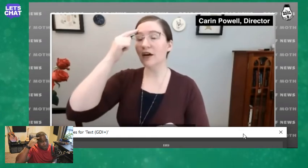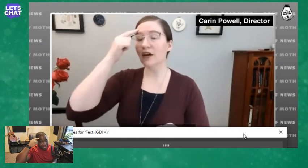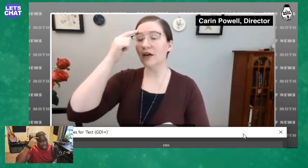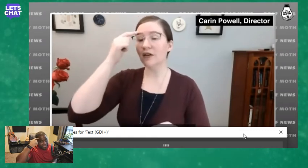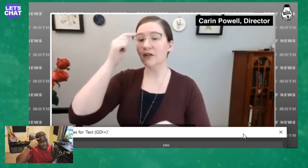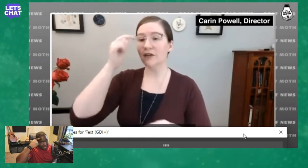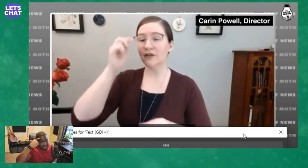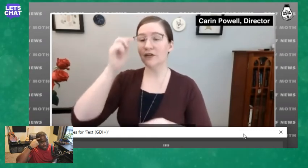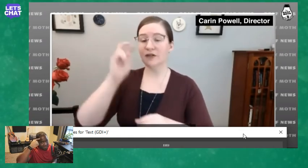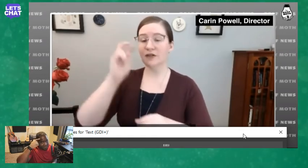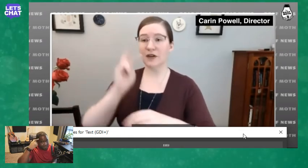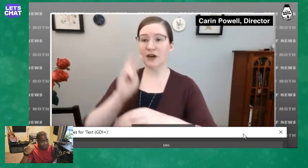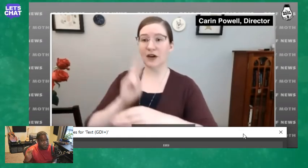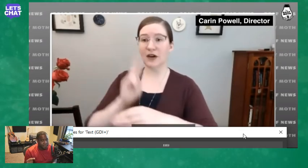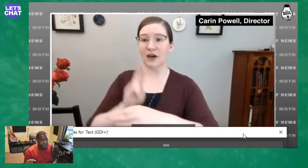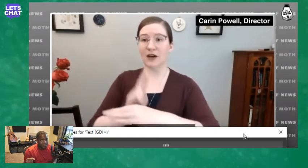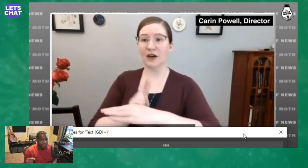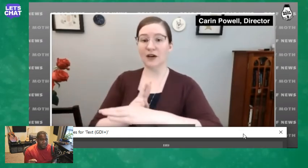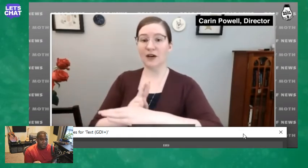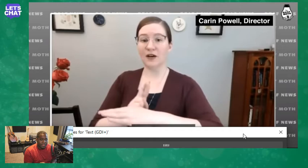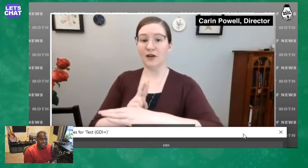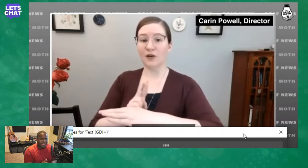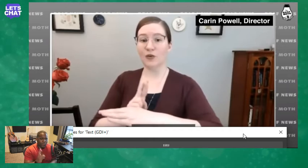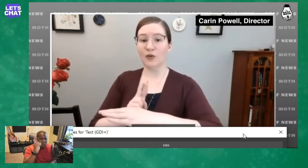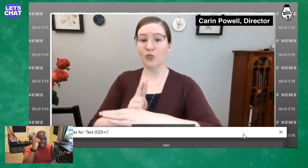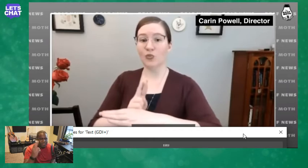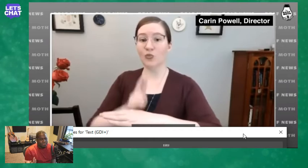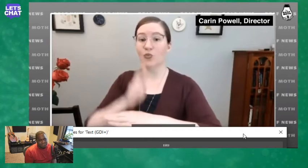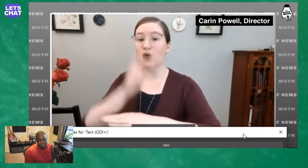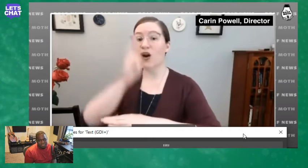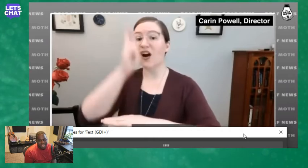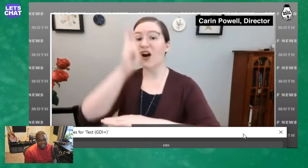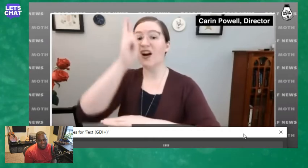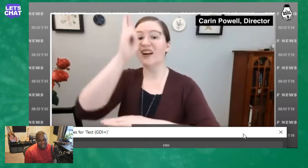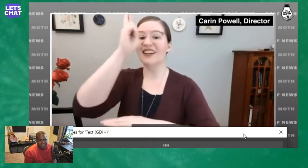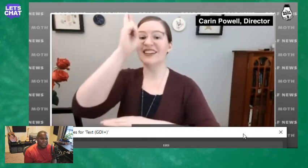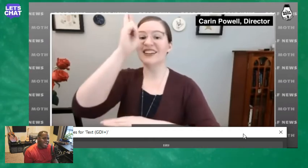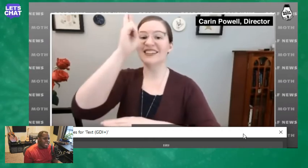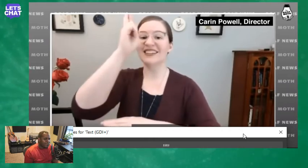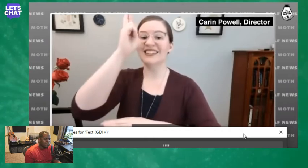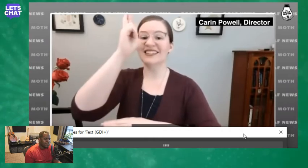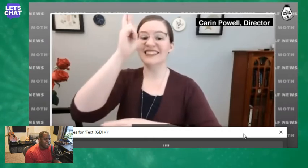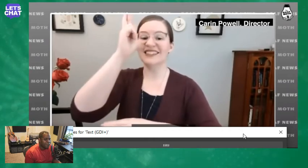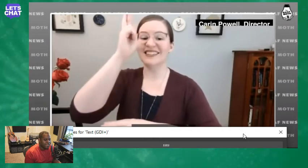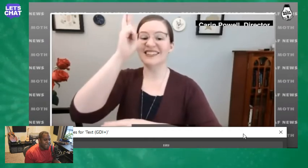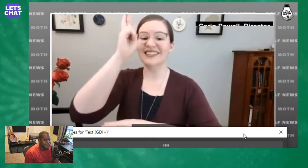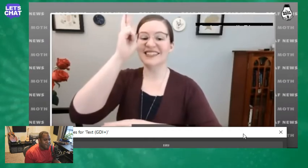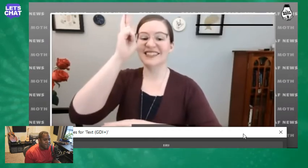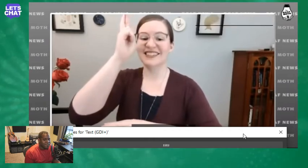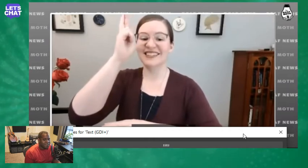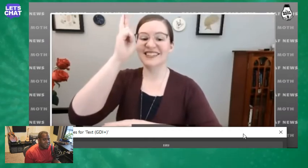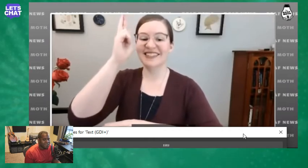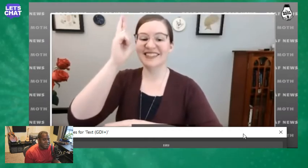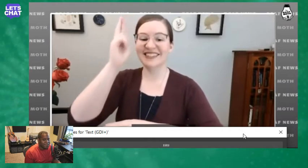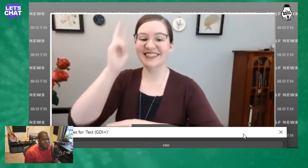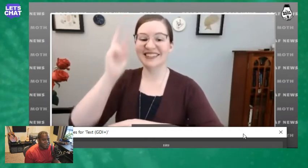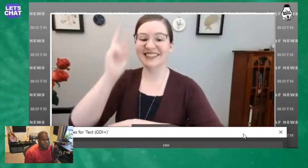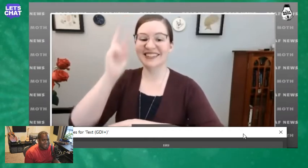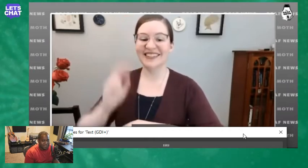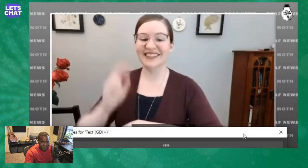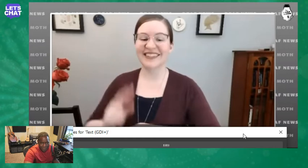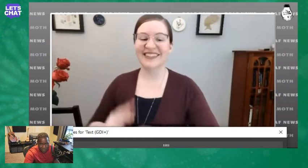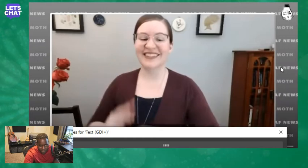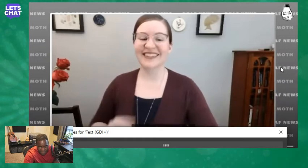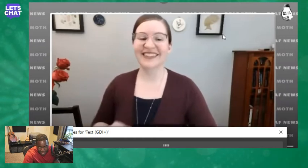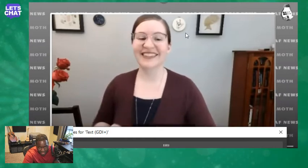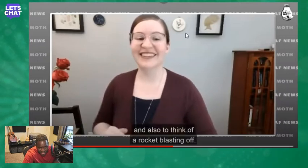for, I think, it's like a rocket blasting off. I don't understand what that reference is. I'm going to have to look